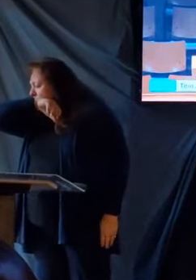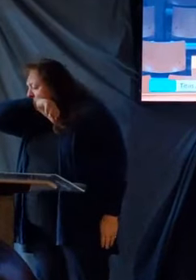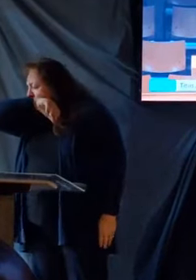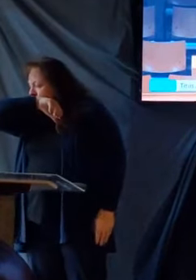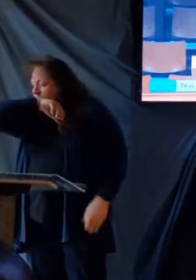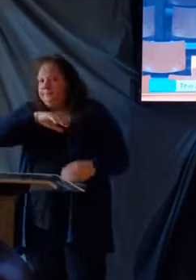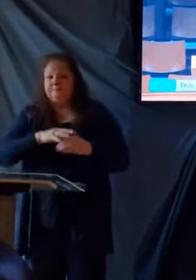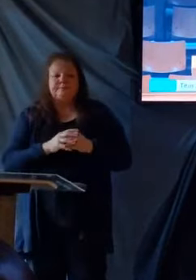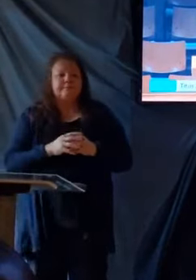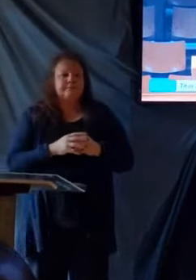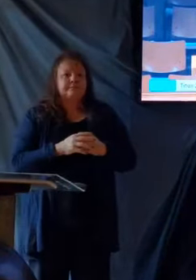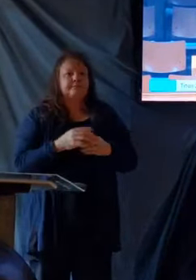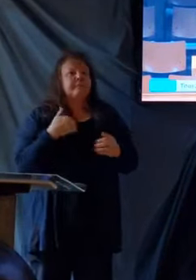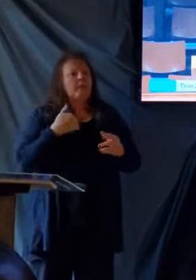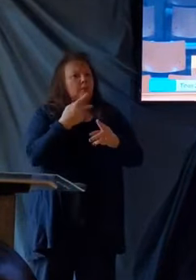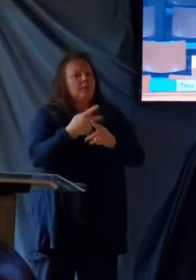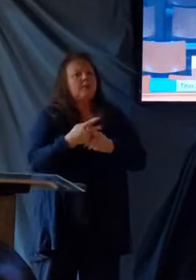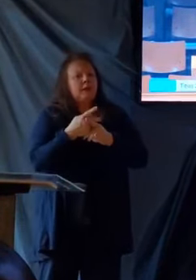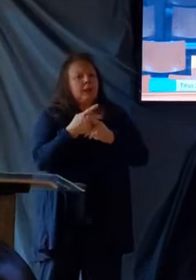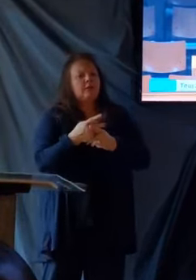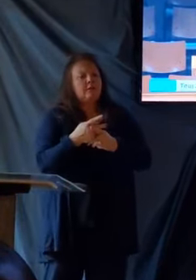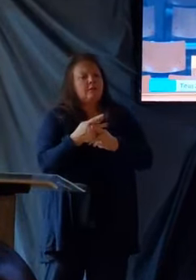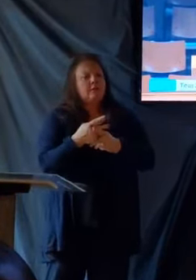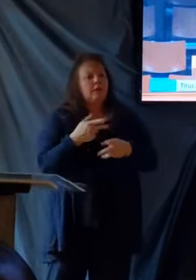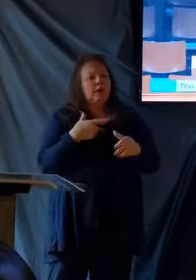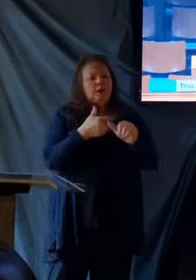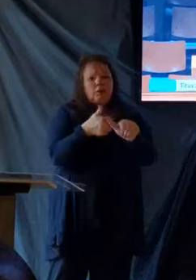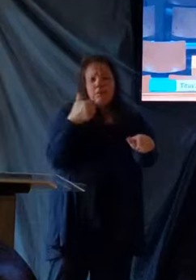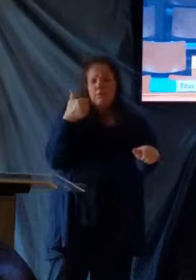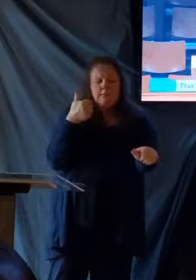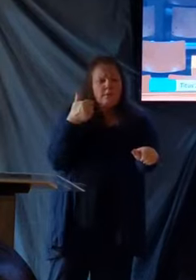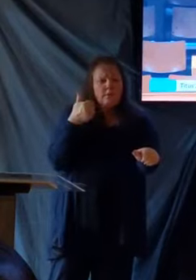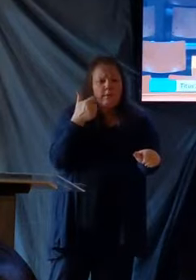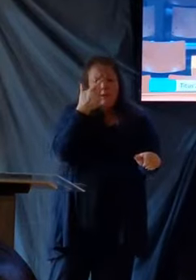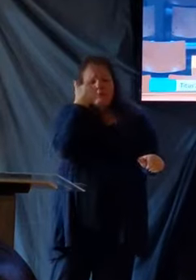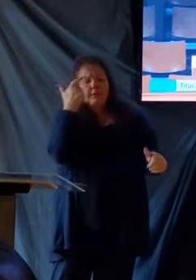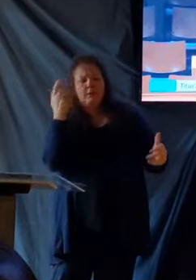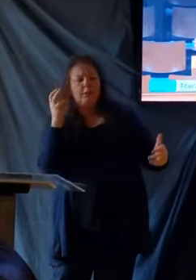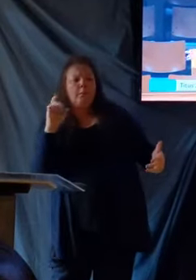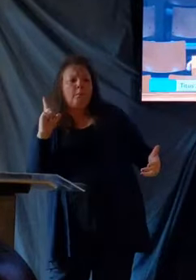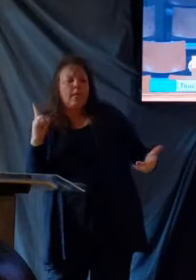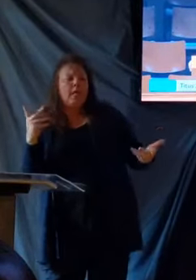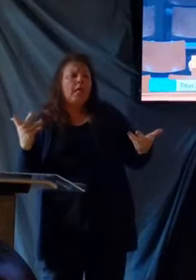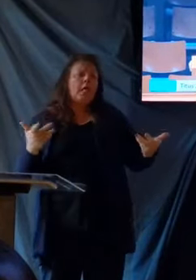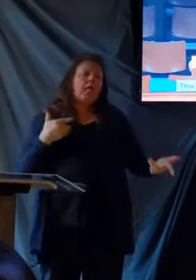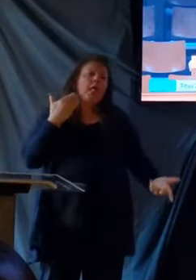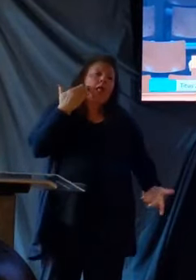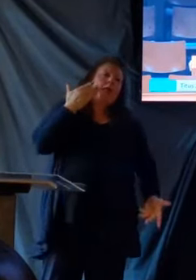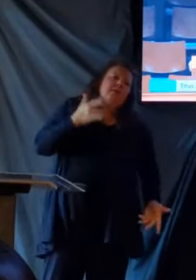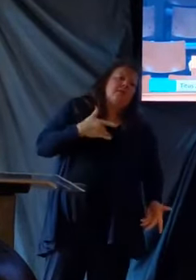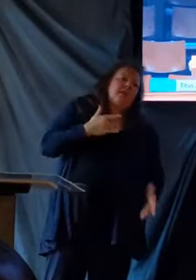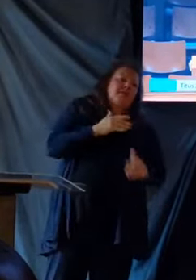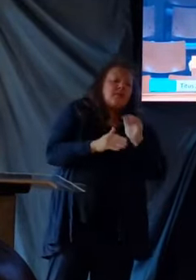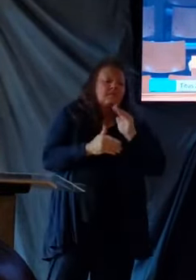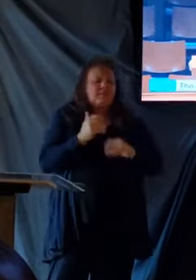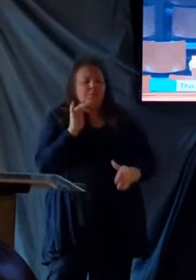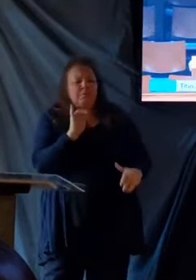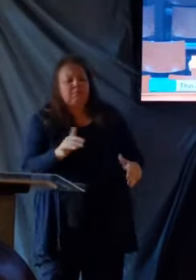I mean, we want to be careful. We don't avoid these things just because, well, I just don't know if I'm comfortable with